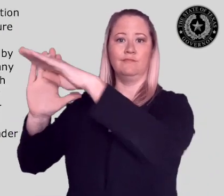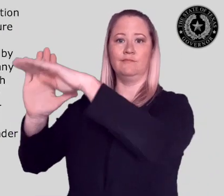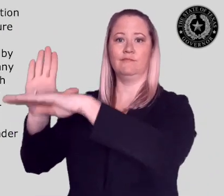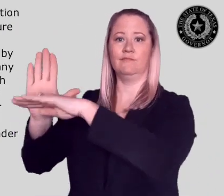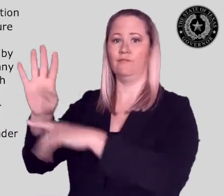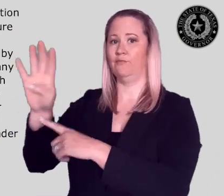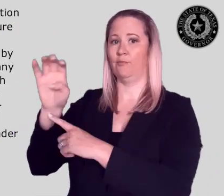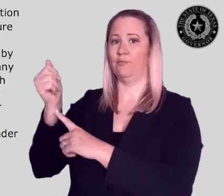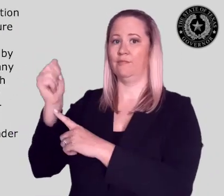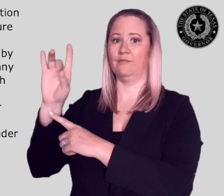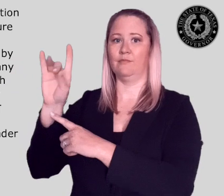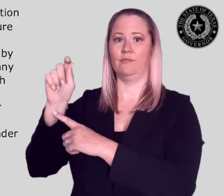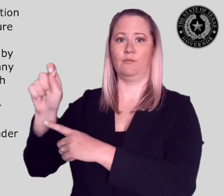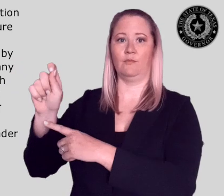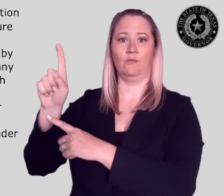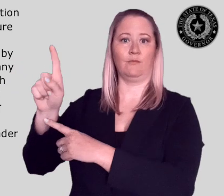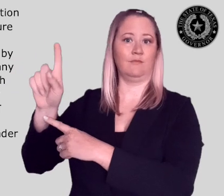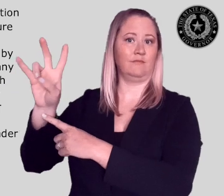whereas under Section